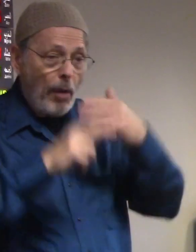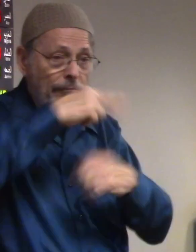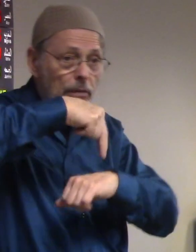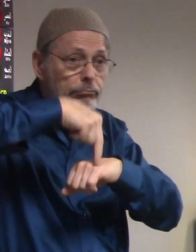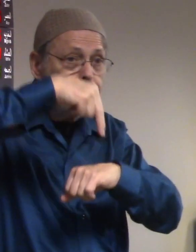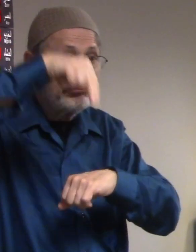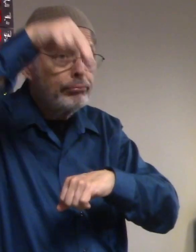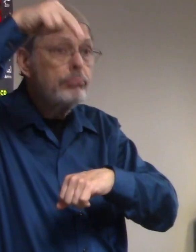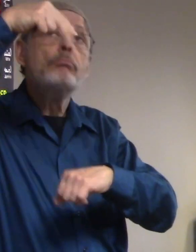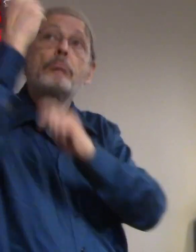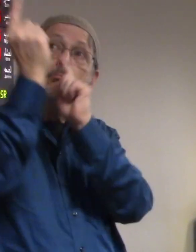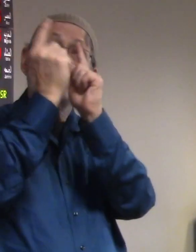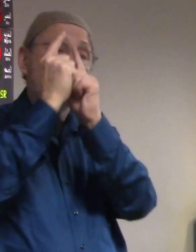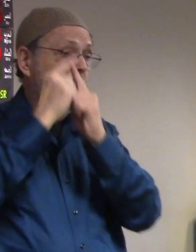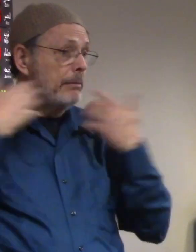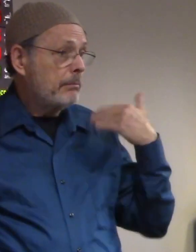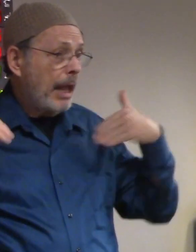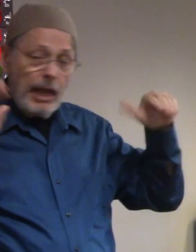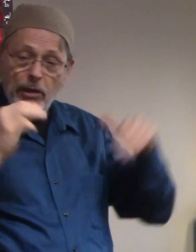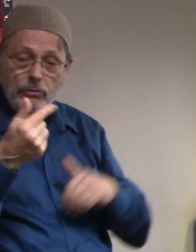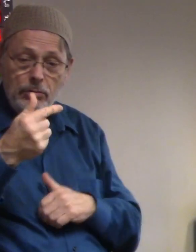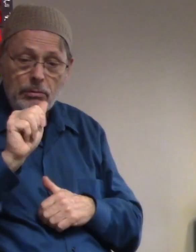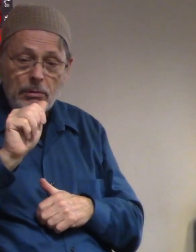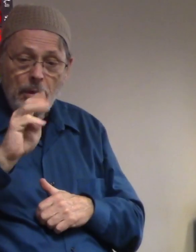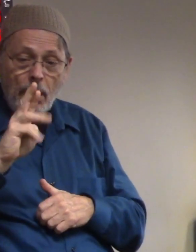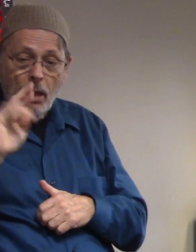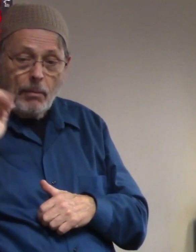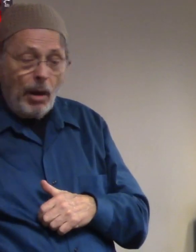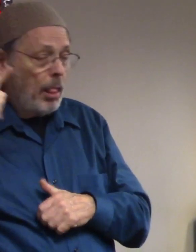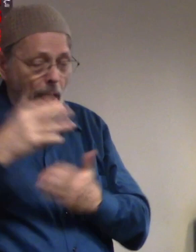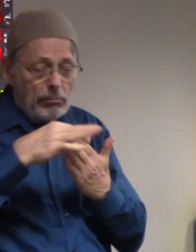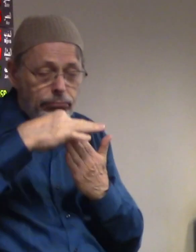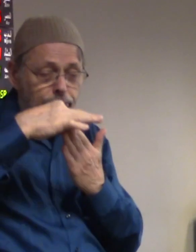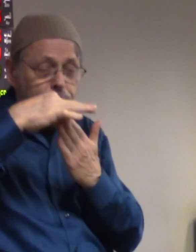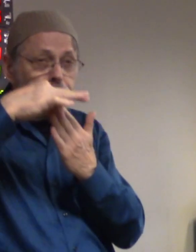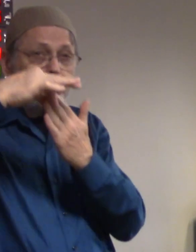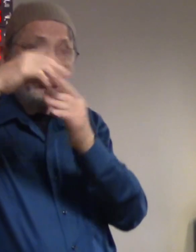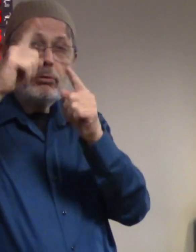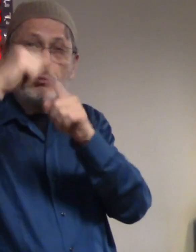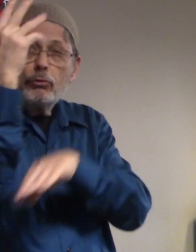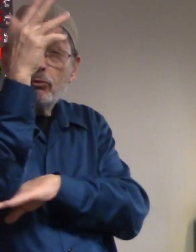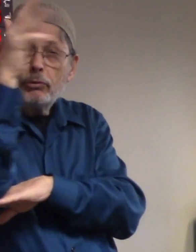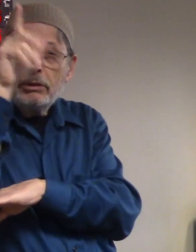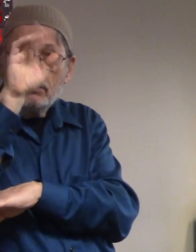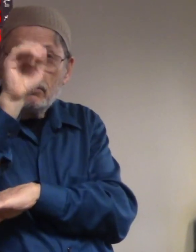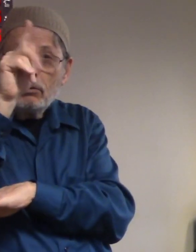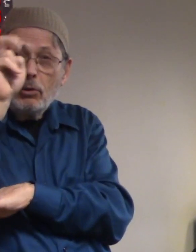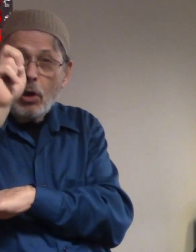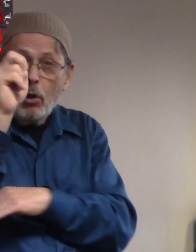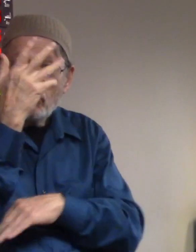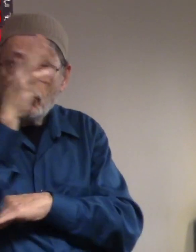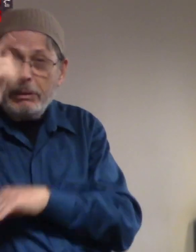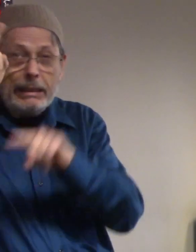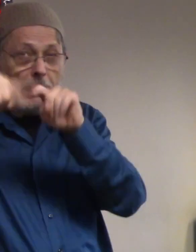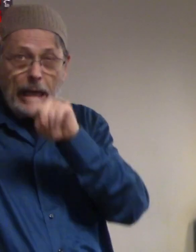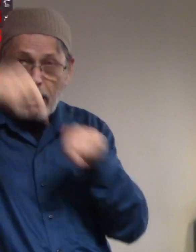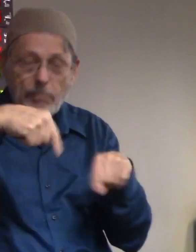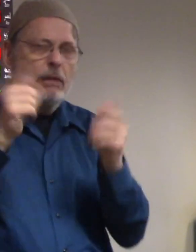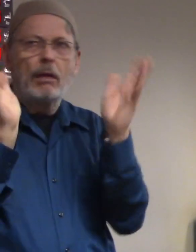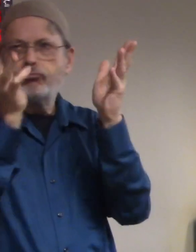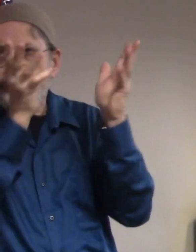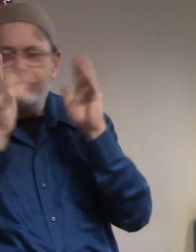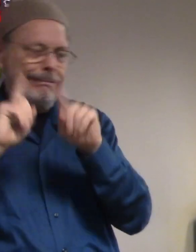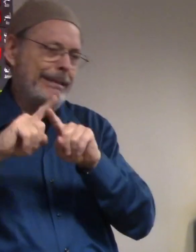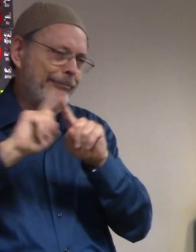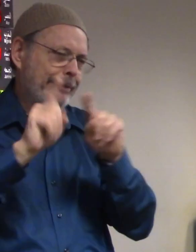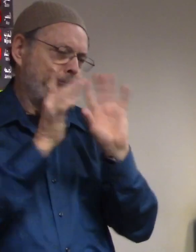Jibreel alayhi salam, brings him to the furthest low tree and he cannot ascend from there. And there's a conversation, and there's many